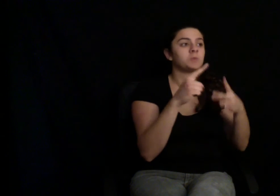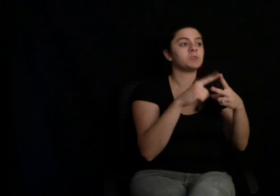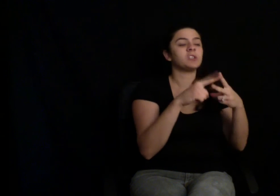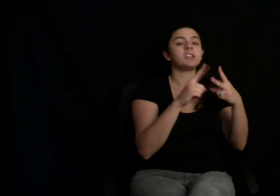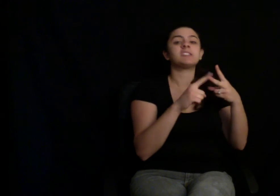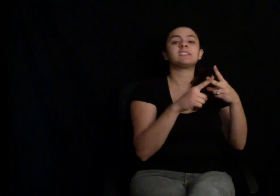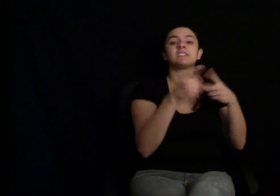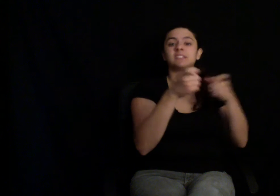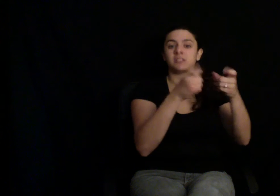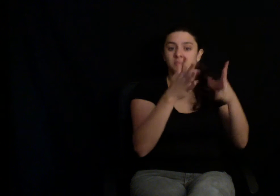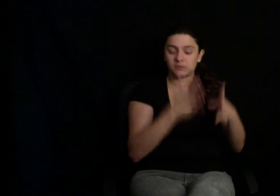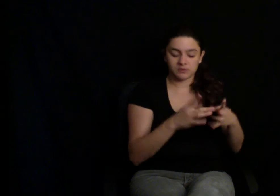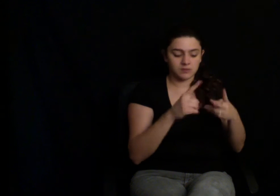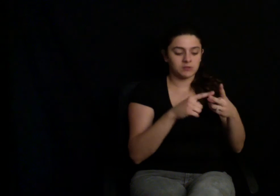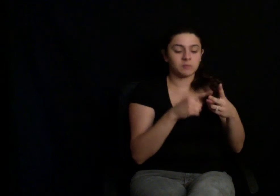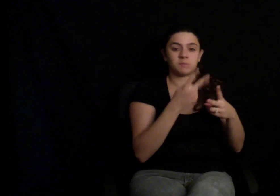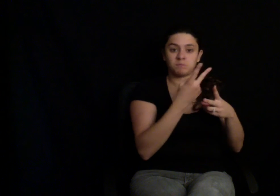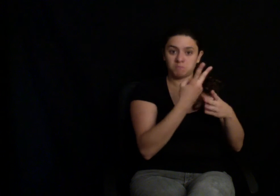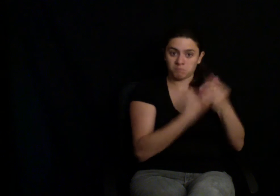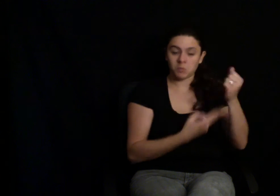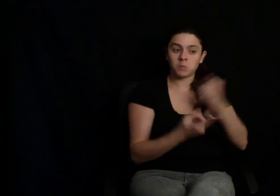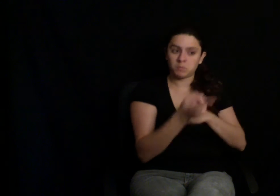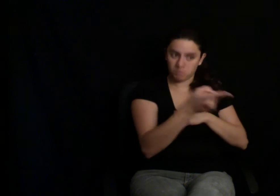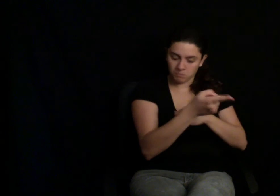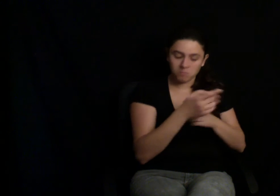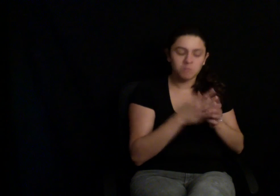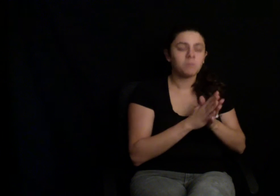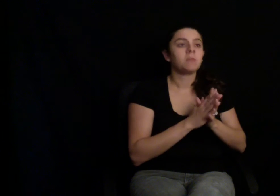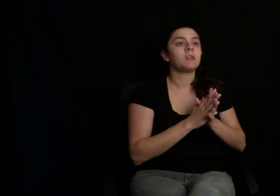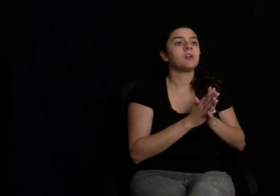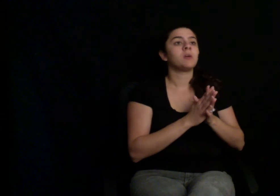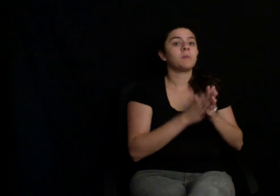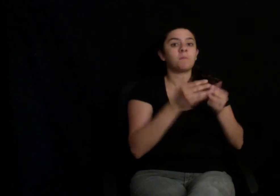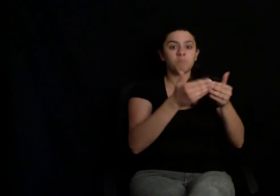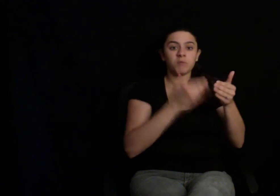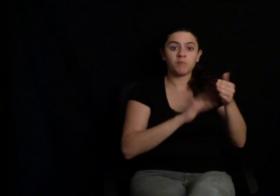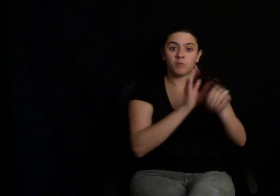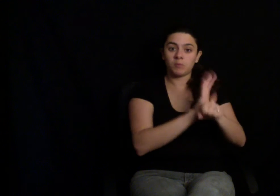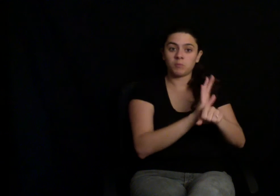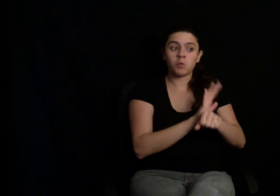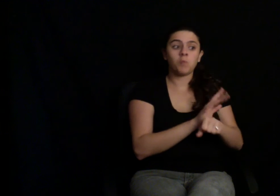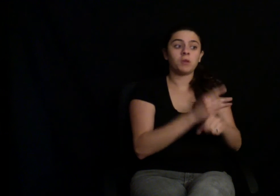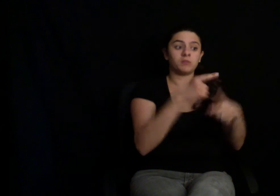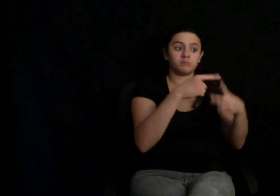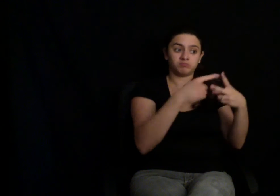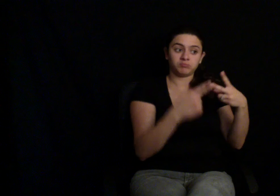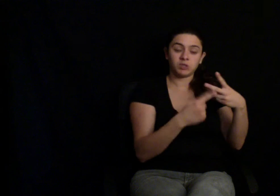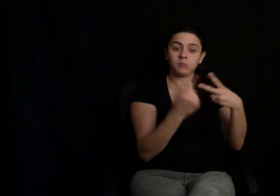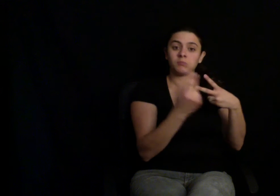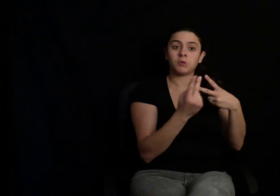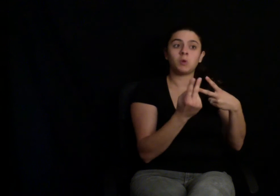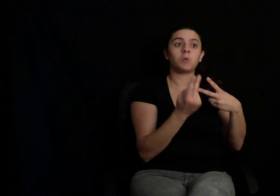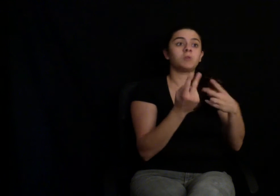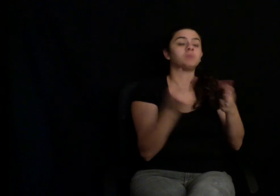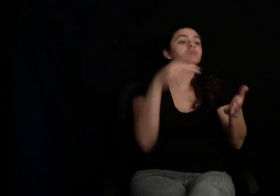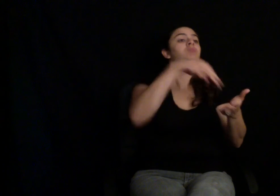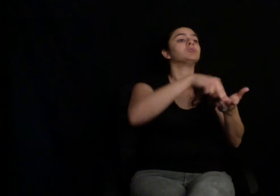the movie. And at the beginning of the film, Christopher McQuarrie and Tom Cruise came into the movie